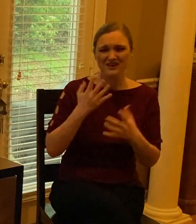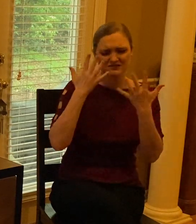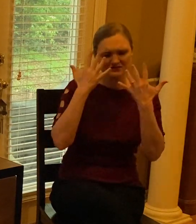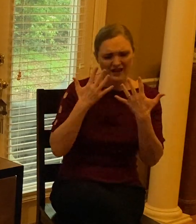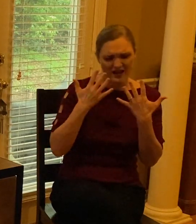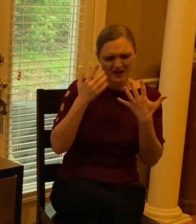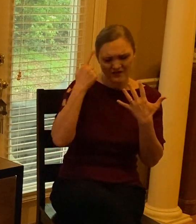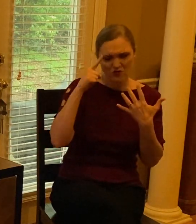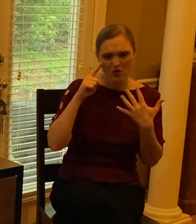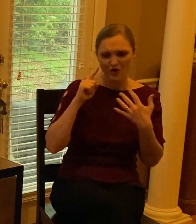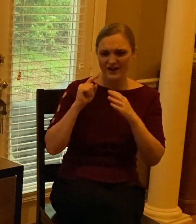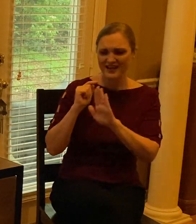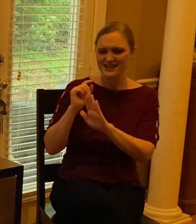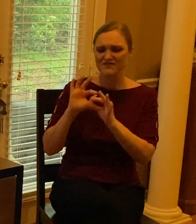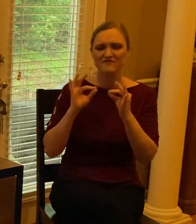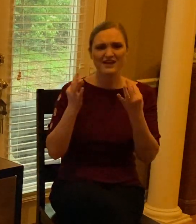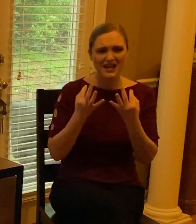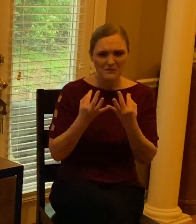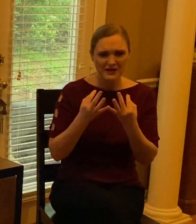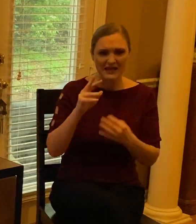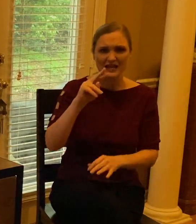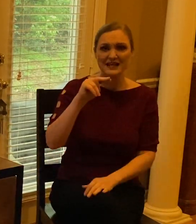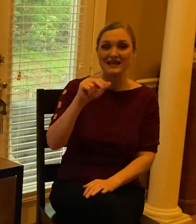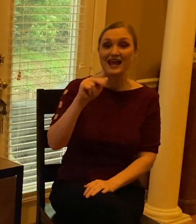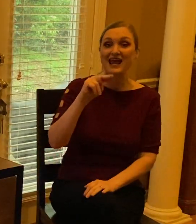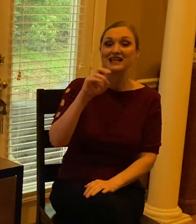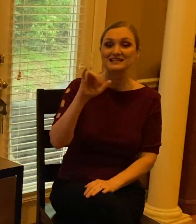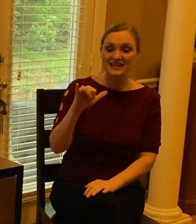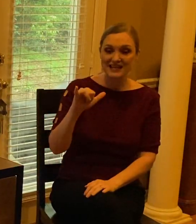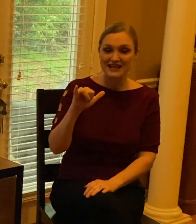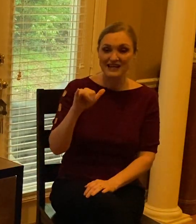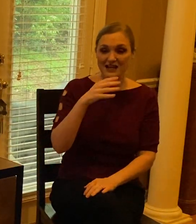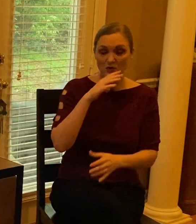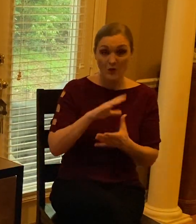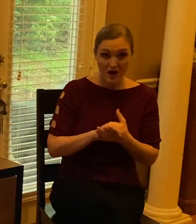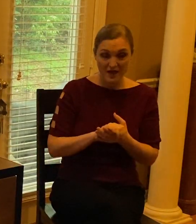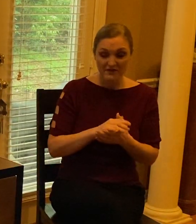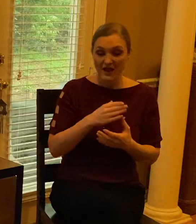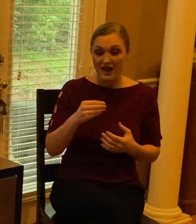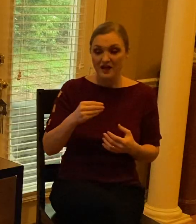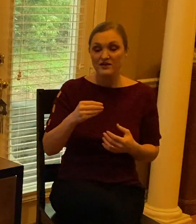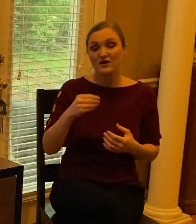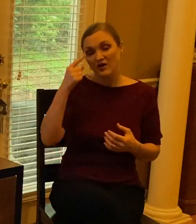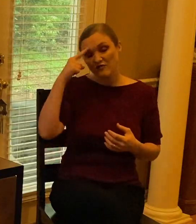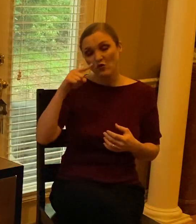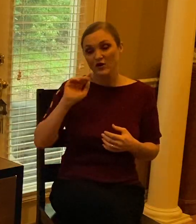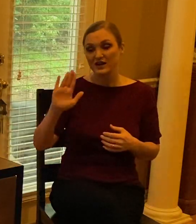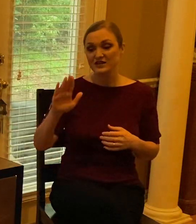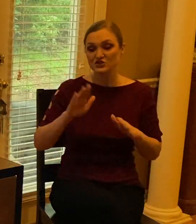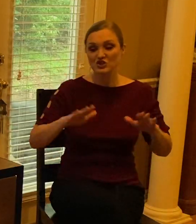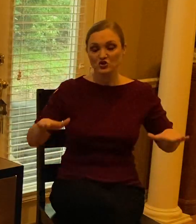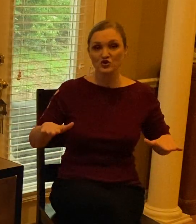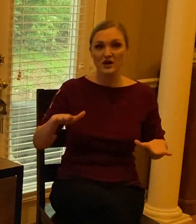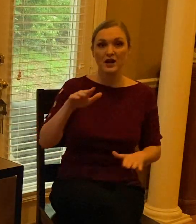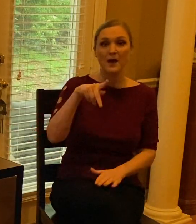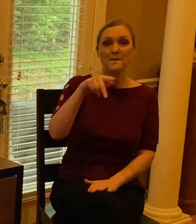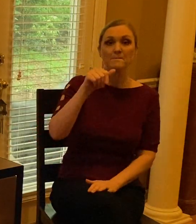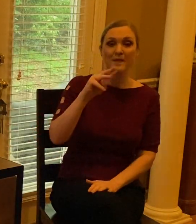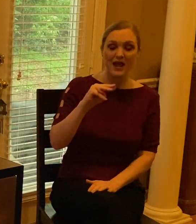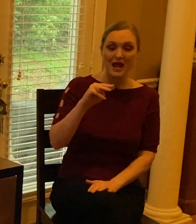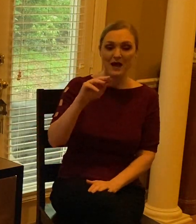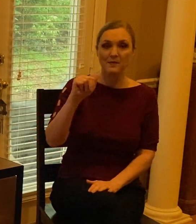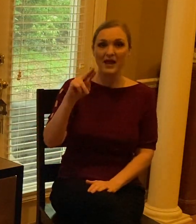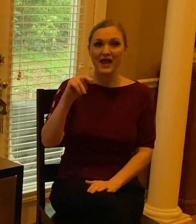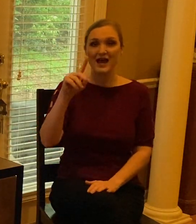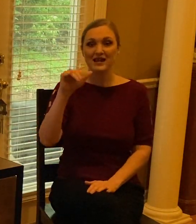for his family. We grieve for his wife, Nancy. We grieve for his children, for Pam, for Andy, for Philip. We